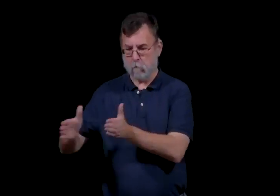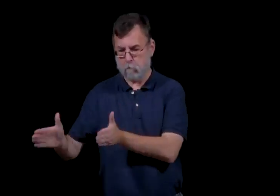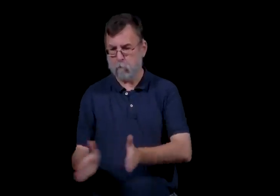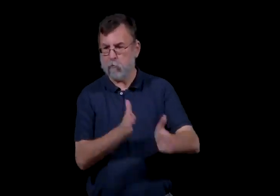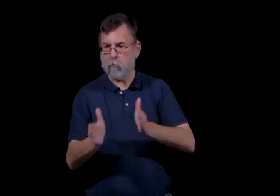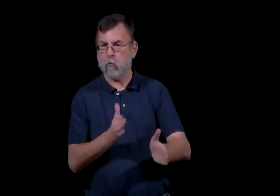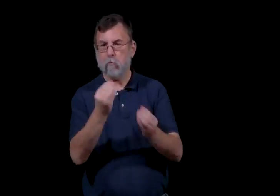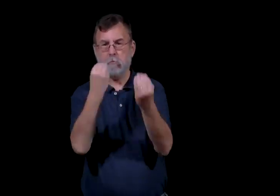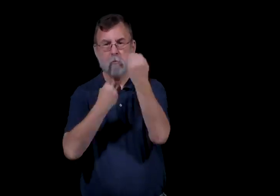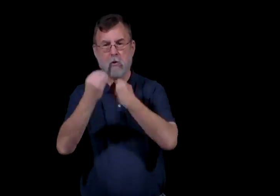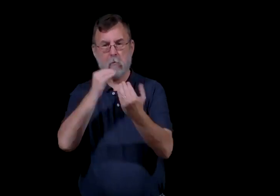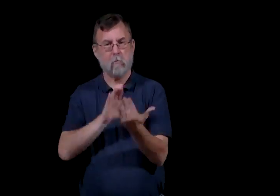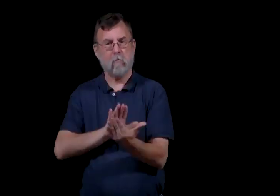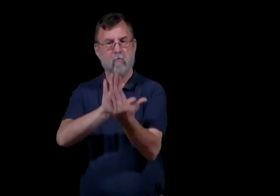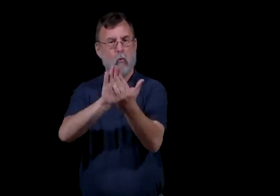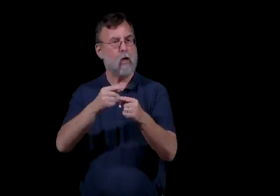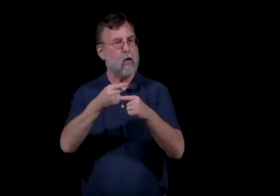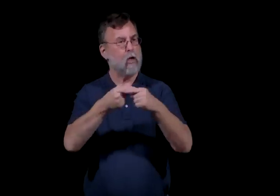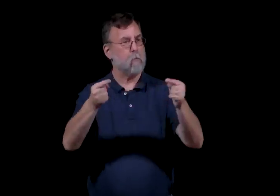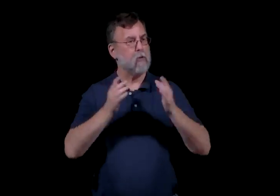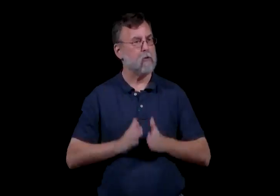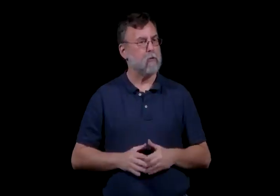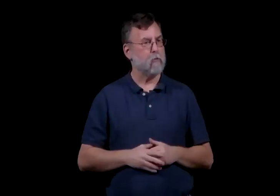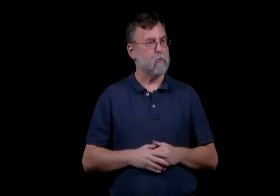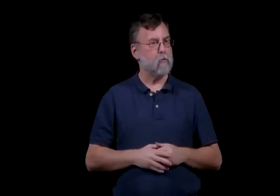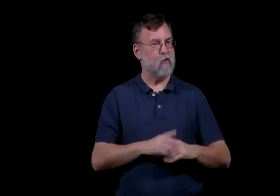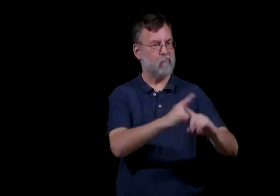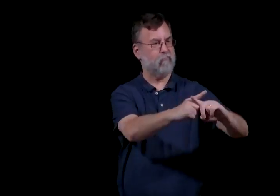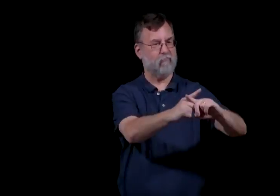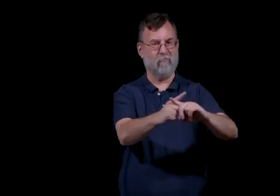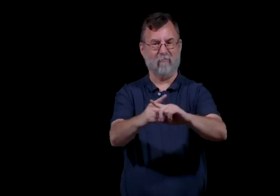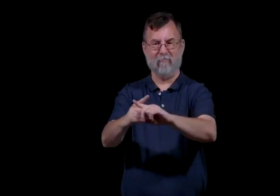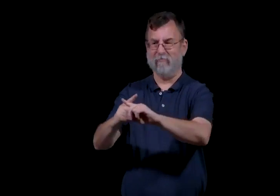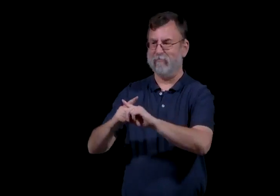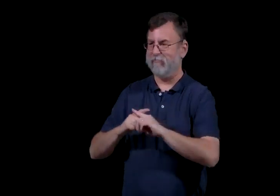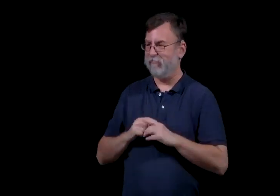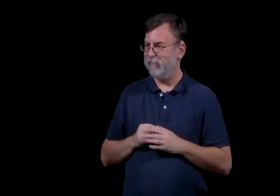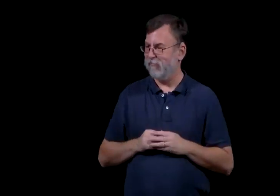And that means he prepares a table or a meal